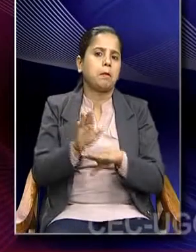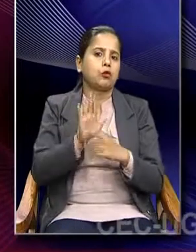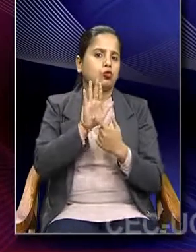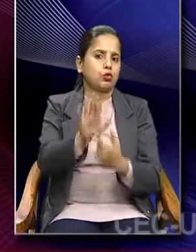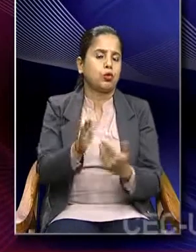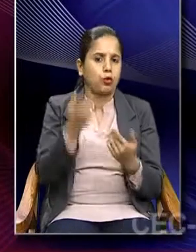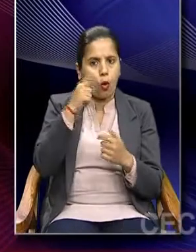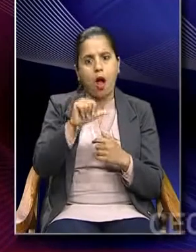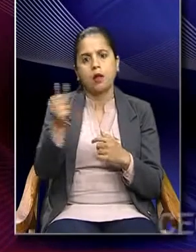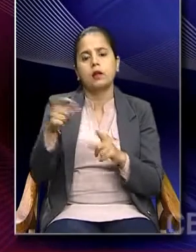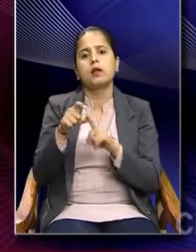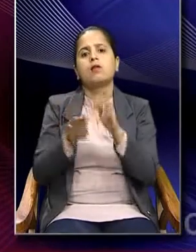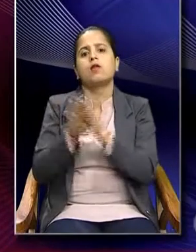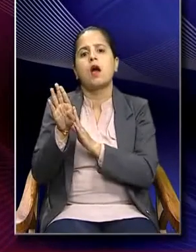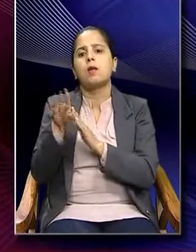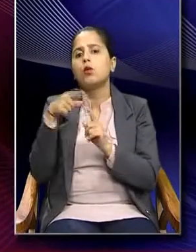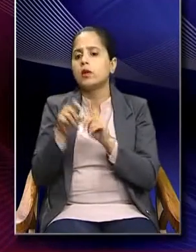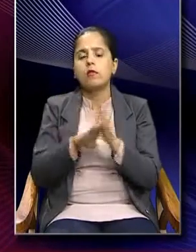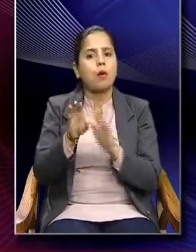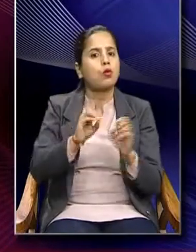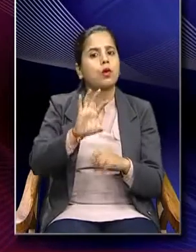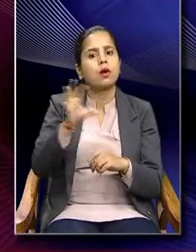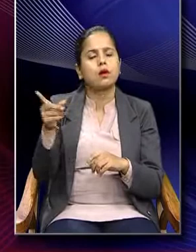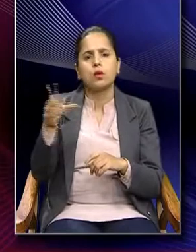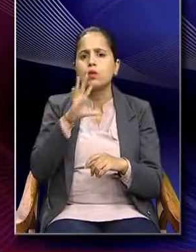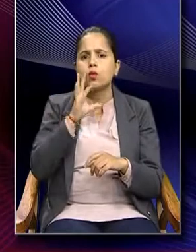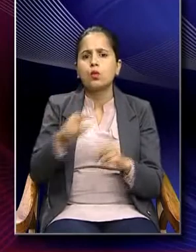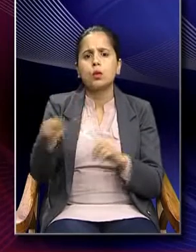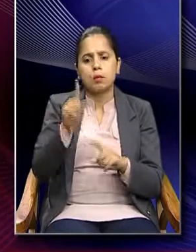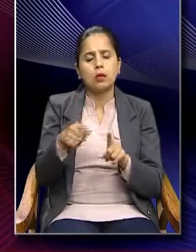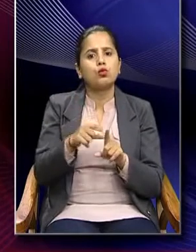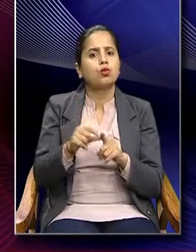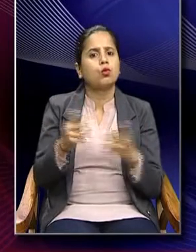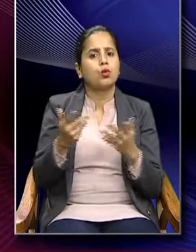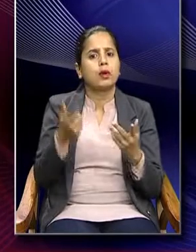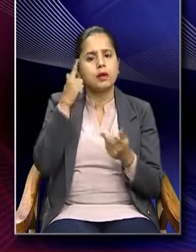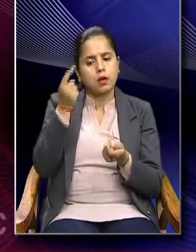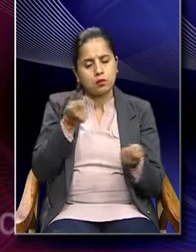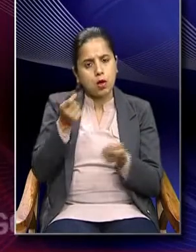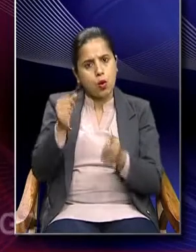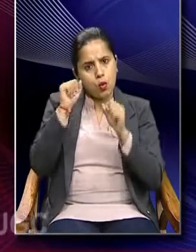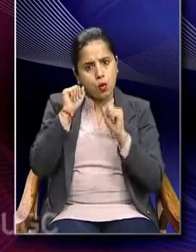for other developing and underdeveloping economies, what actually they should do to deal with their